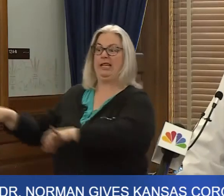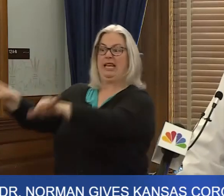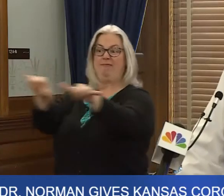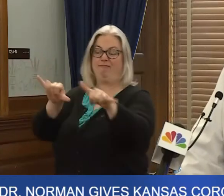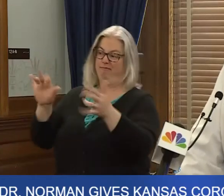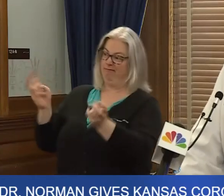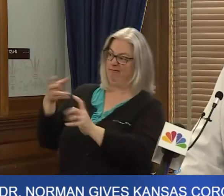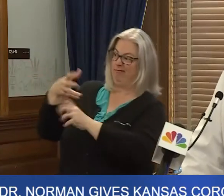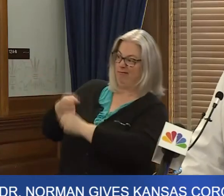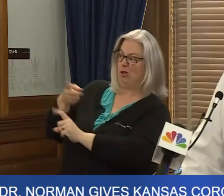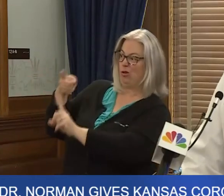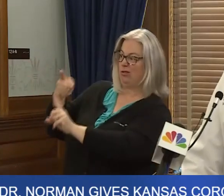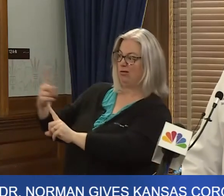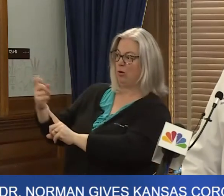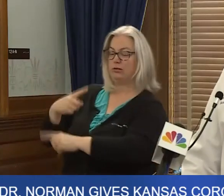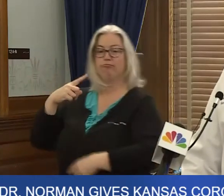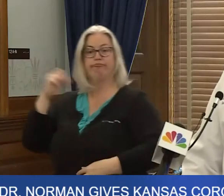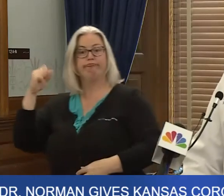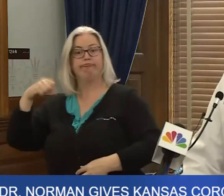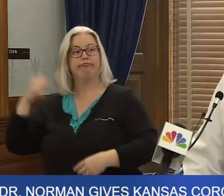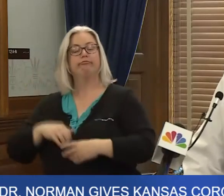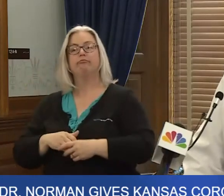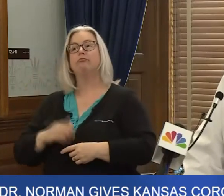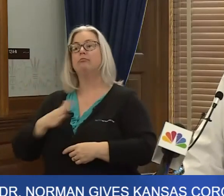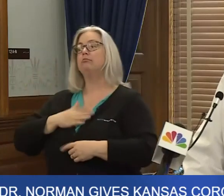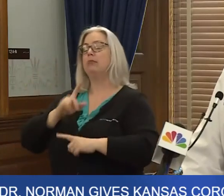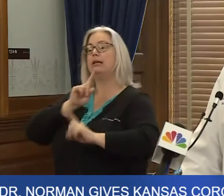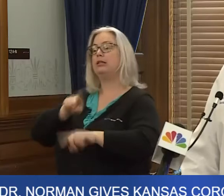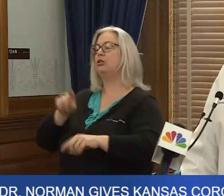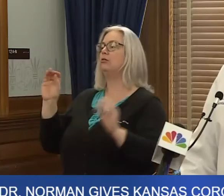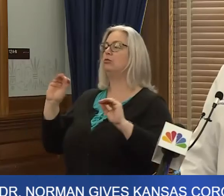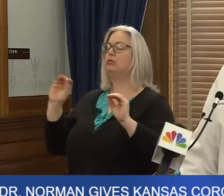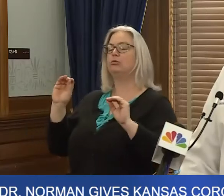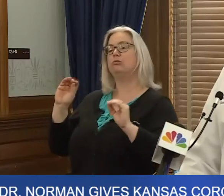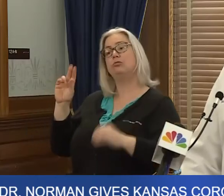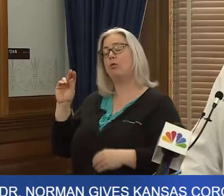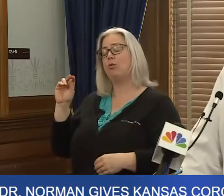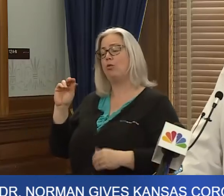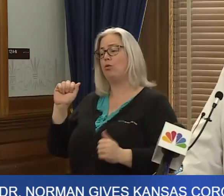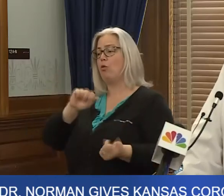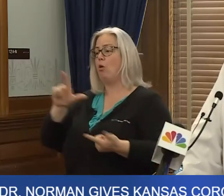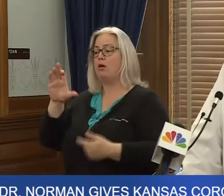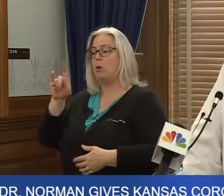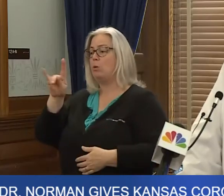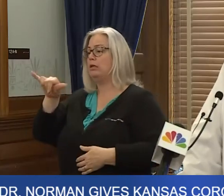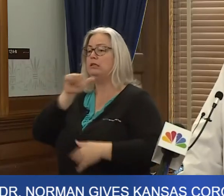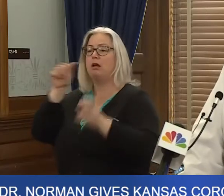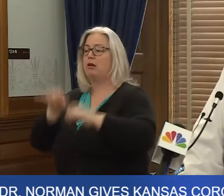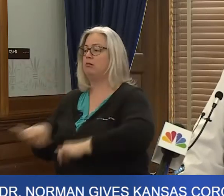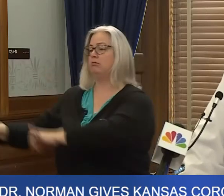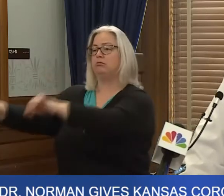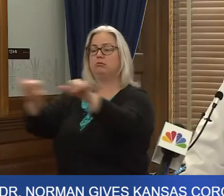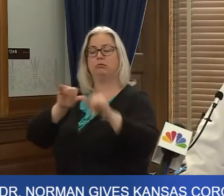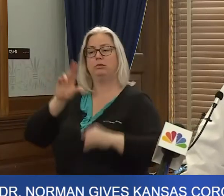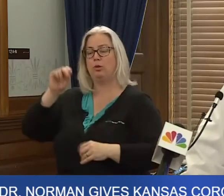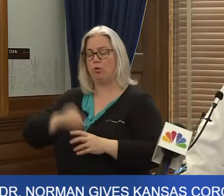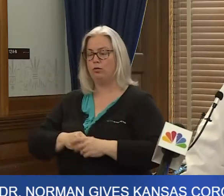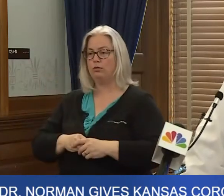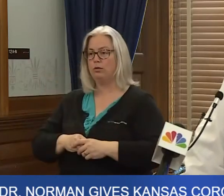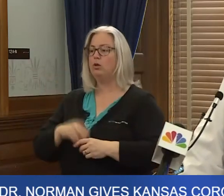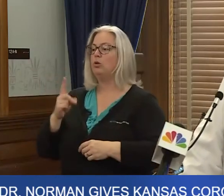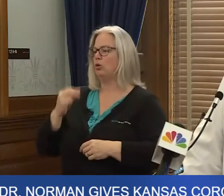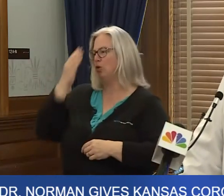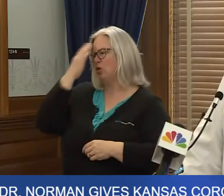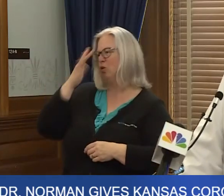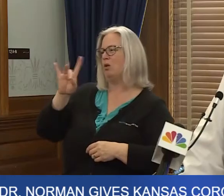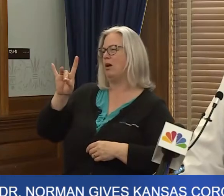asking, Celia. And I think the answer to that is no, all counties are not created equal. We do know that there's about 8 or